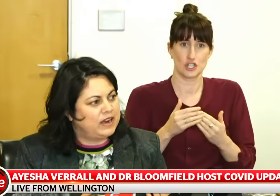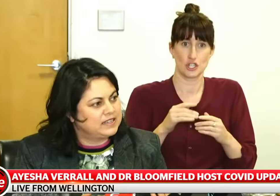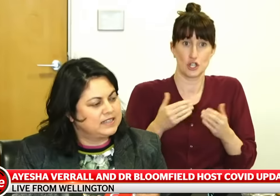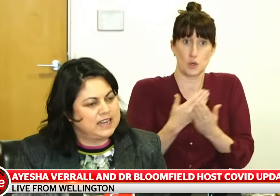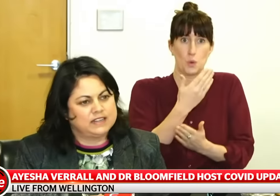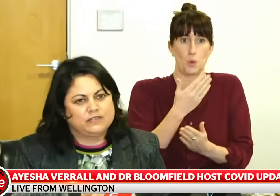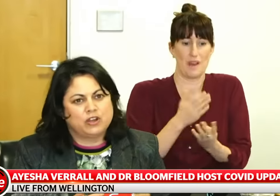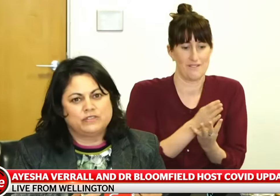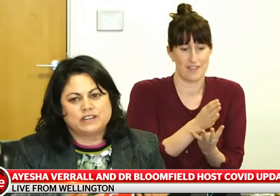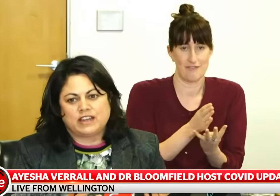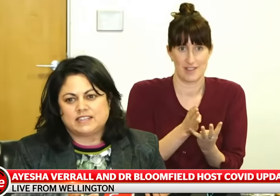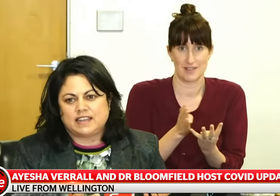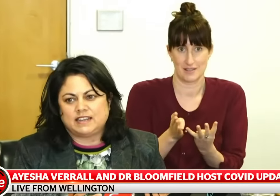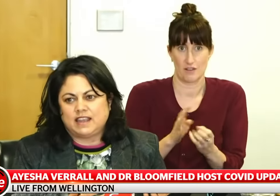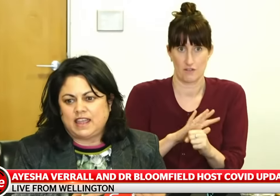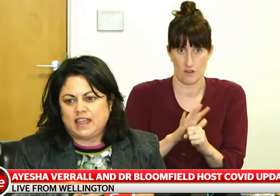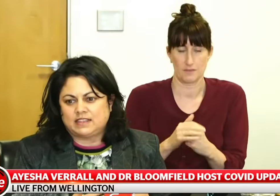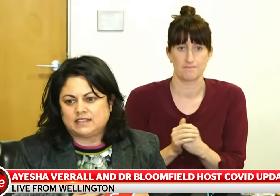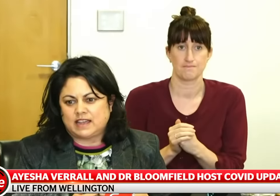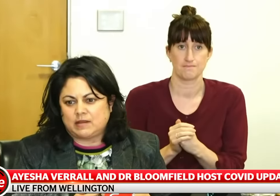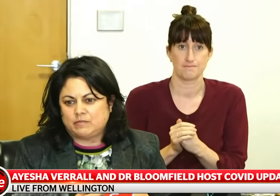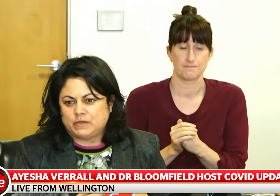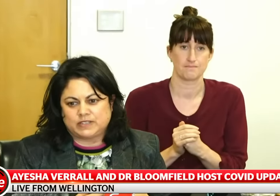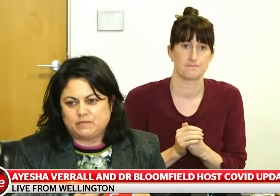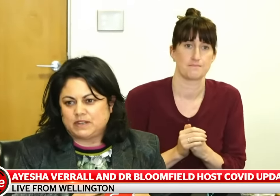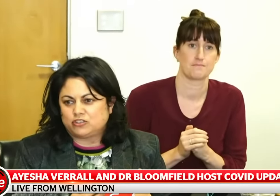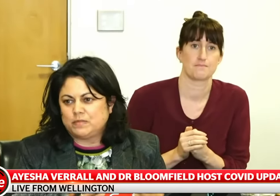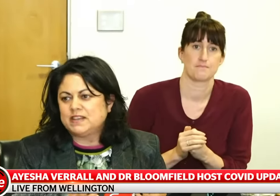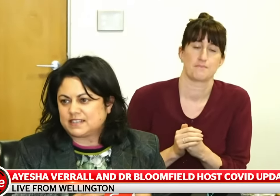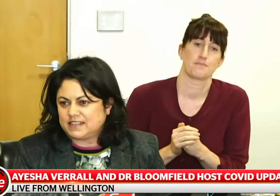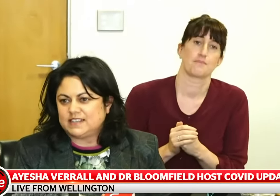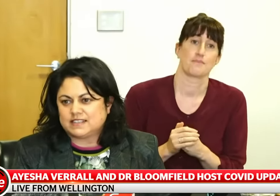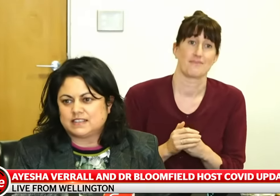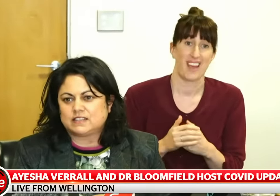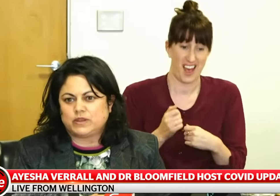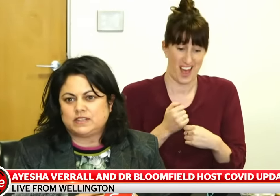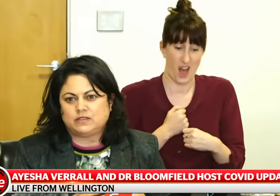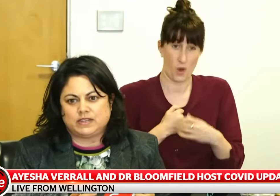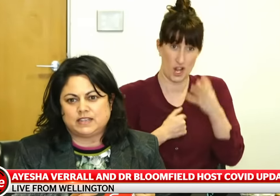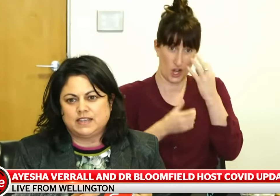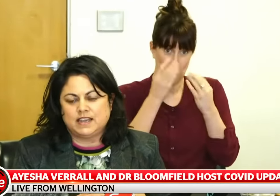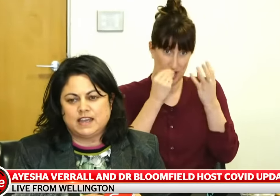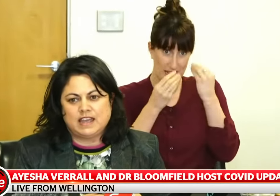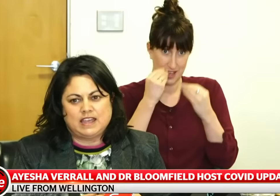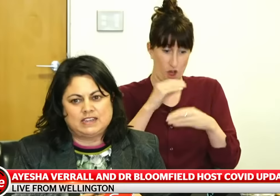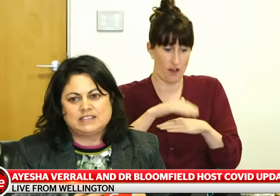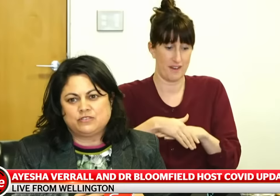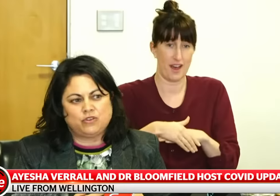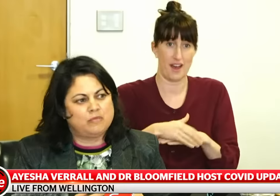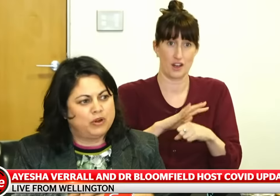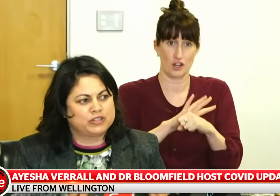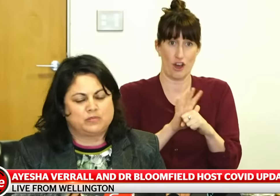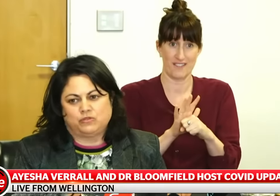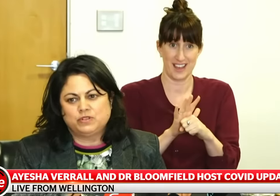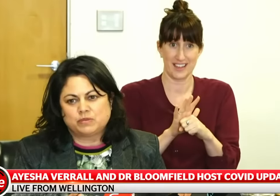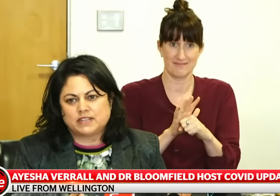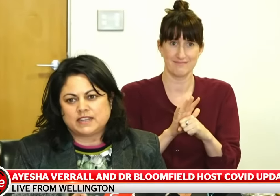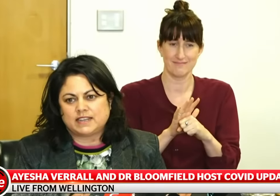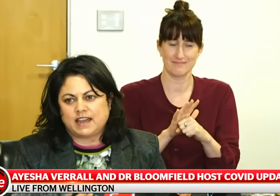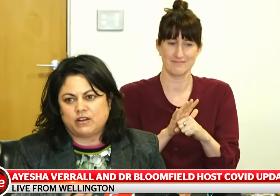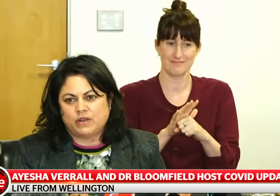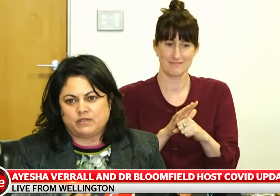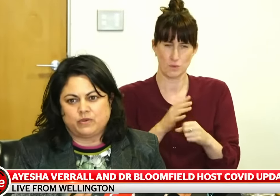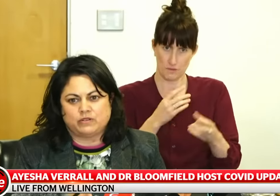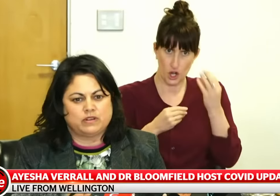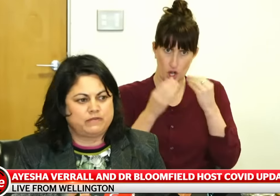even though our understanding of COVID-19 has deepened tremendously since 2020, it is still not possible to